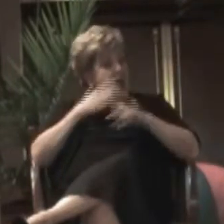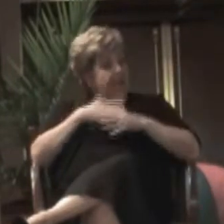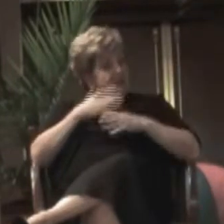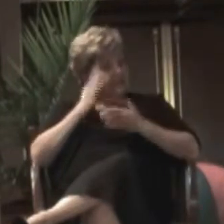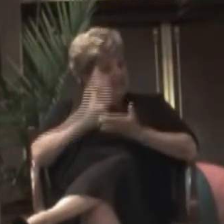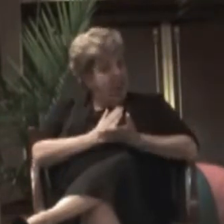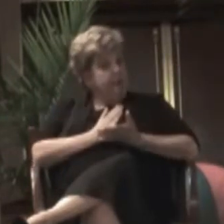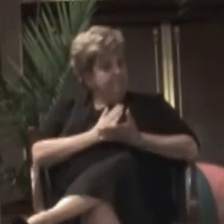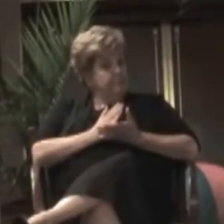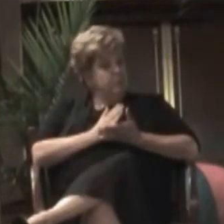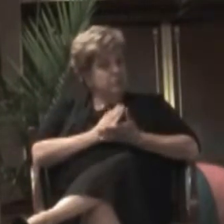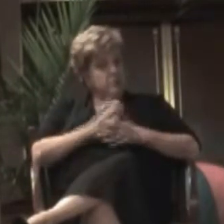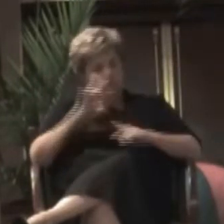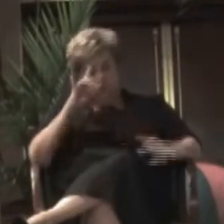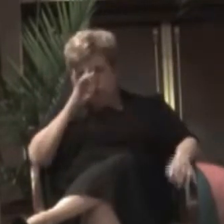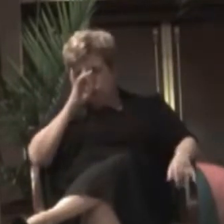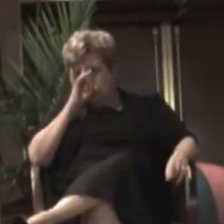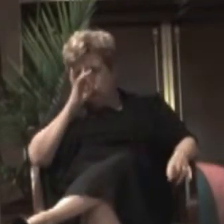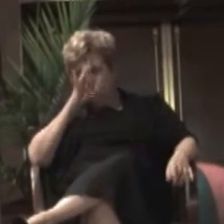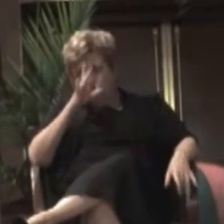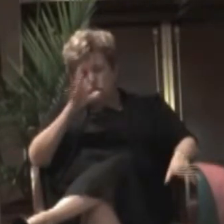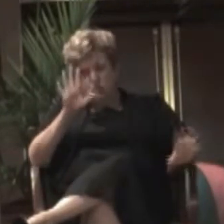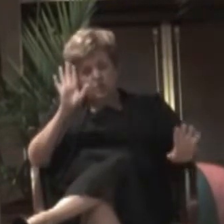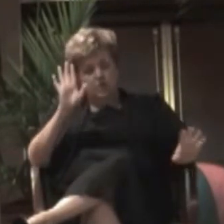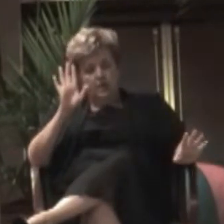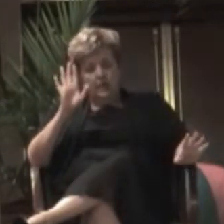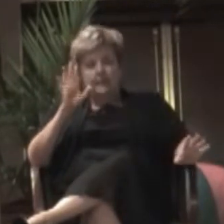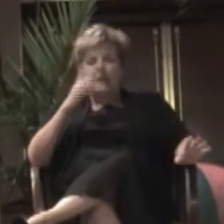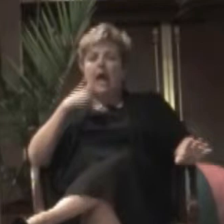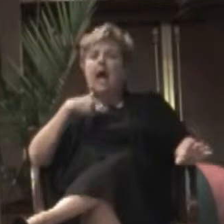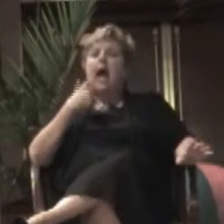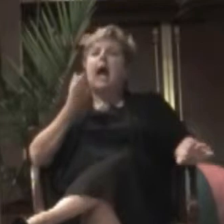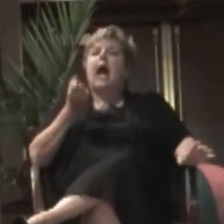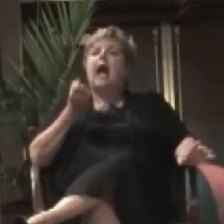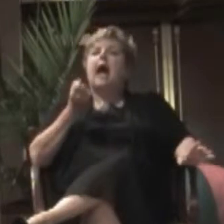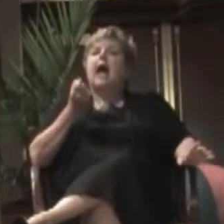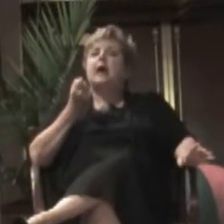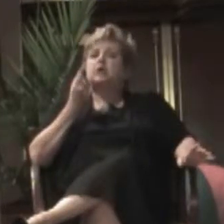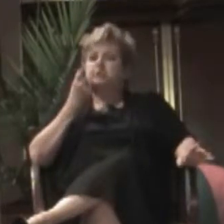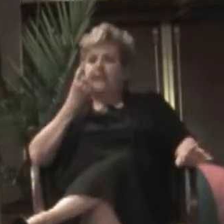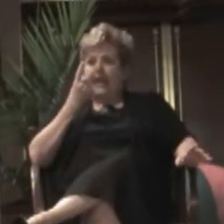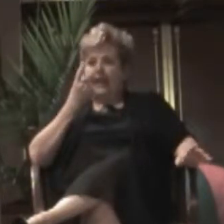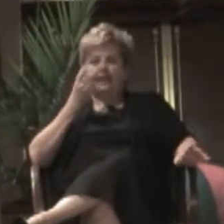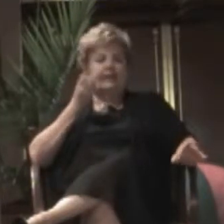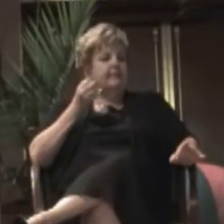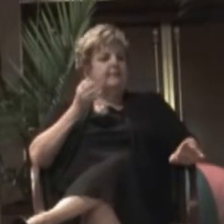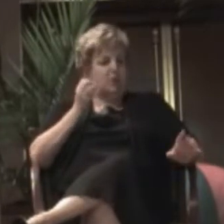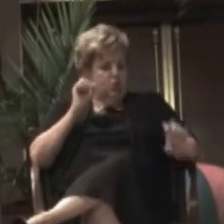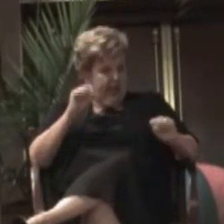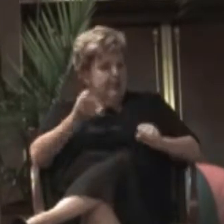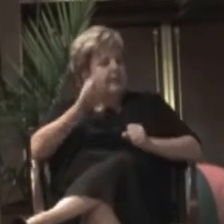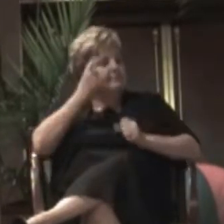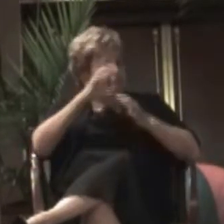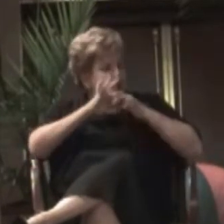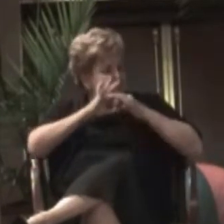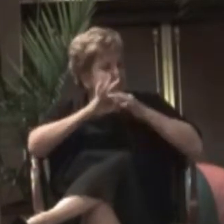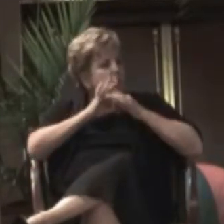and one that I certainly understand that everybody in this group can identify with, whether you're alcoholic or not. You can identify with